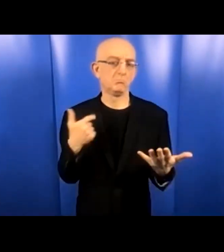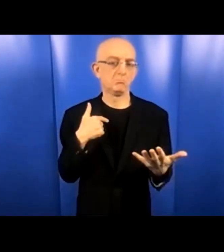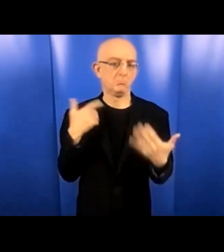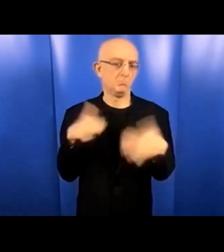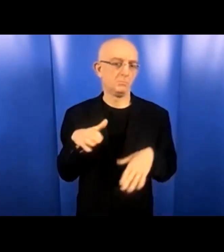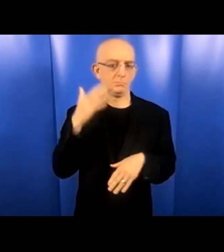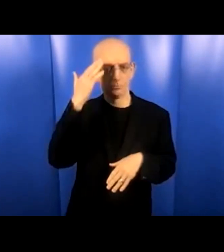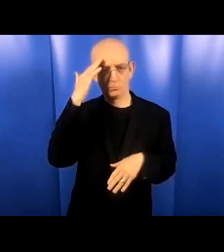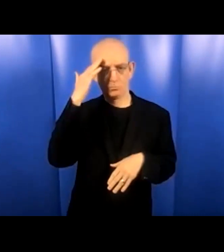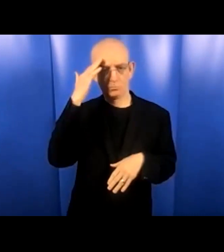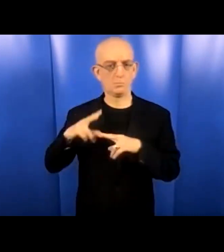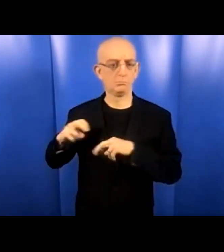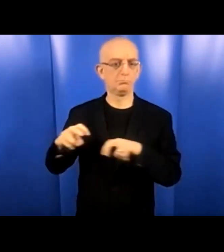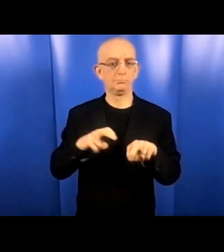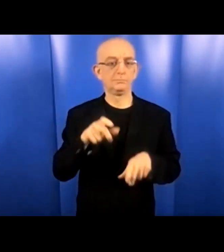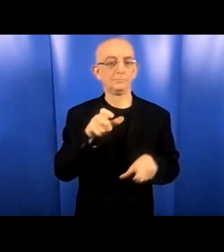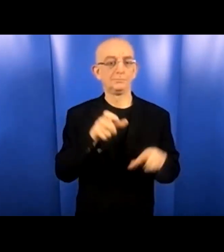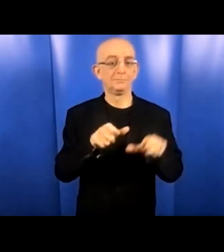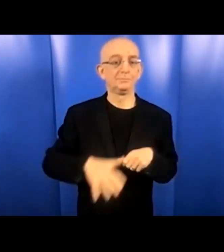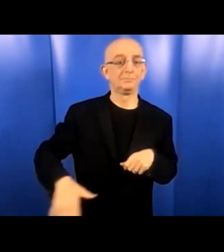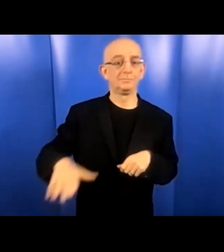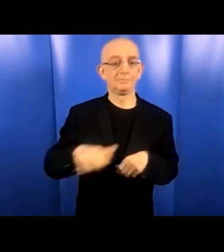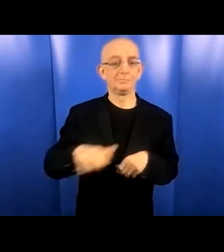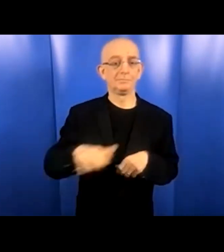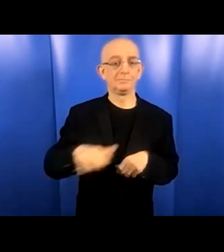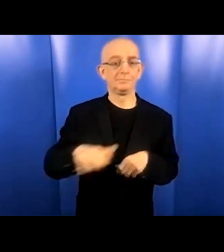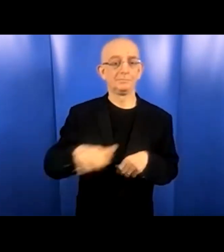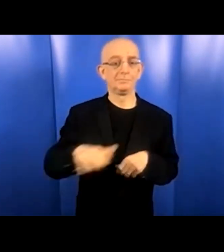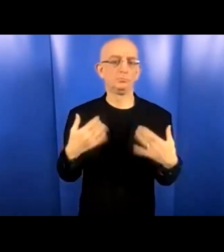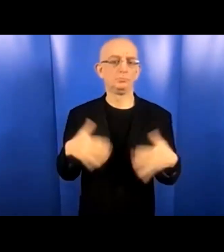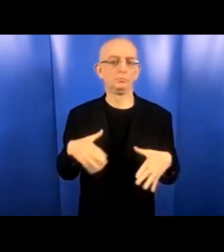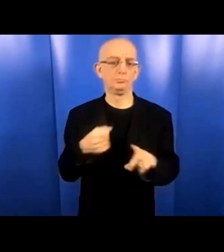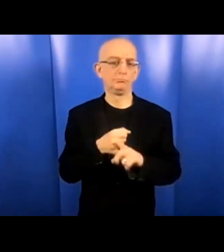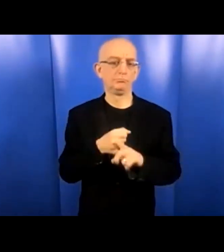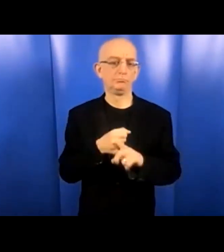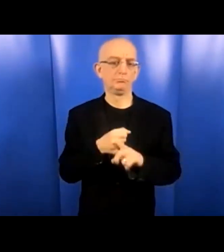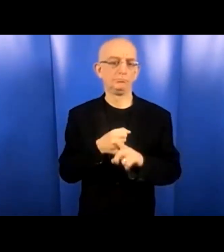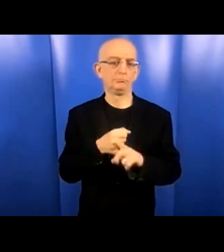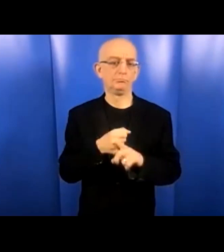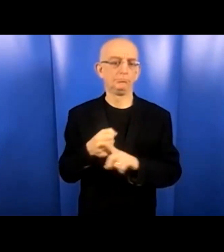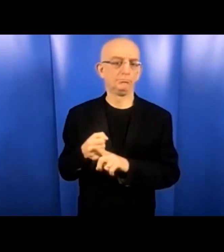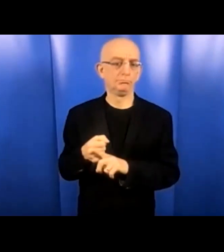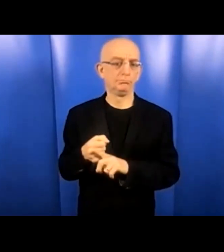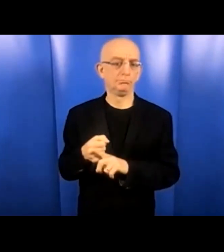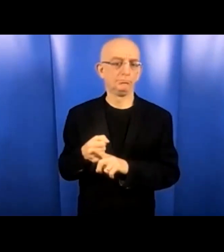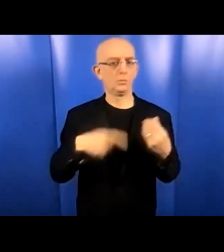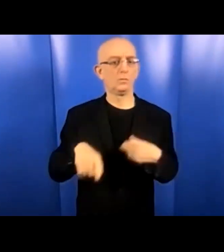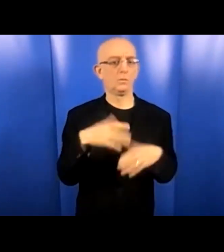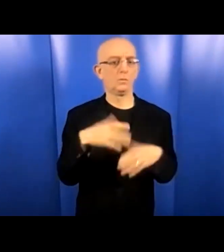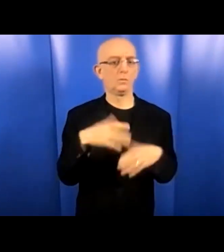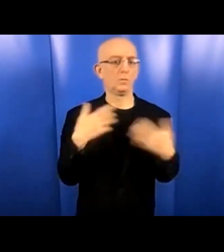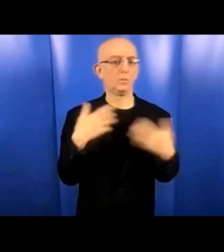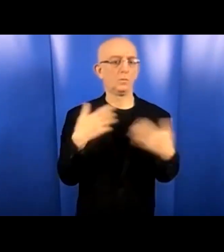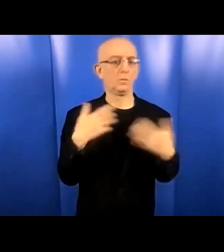in protest movements, for instance, but also, of course, as human rights defenders themselves.